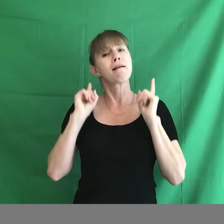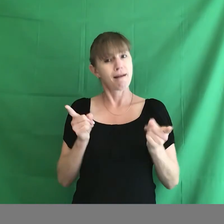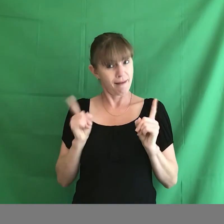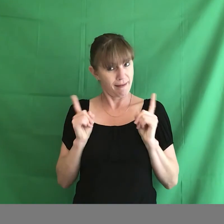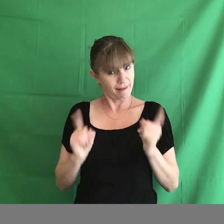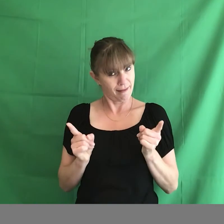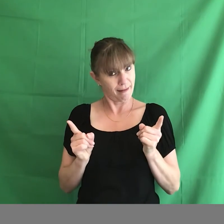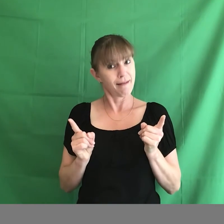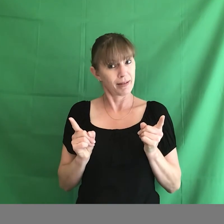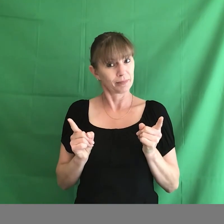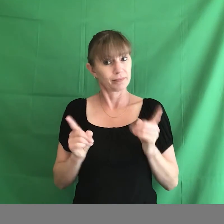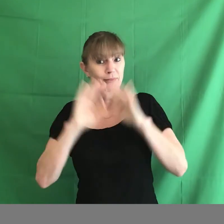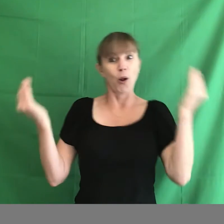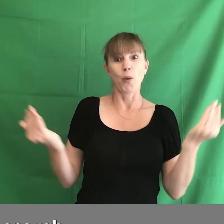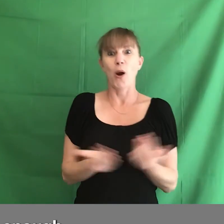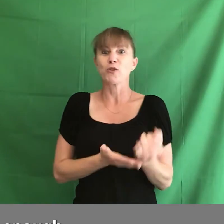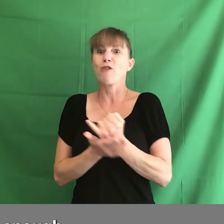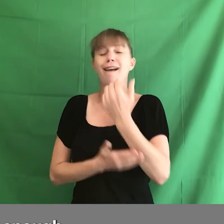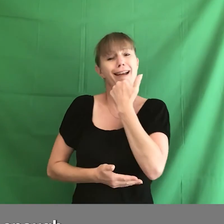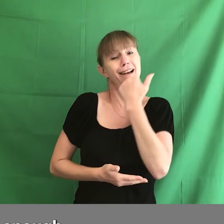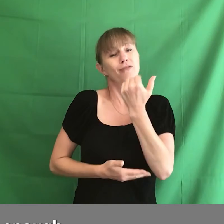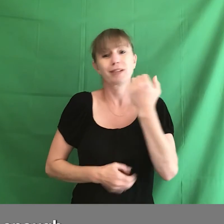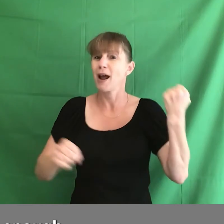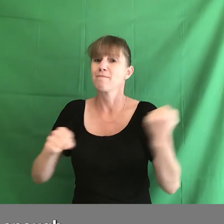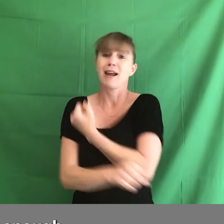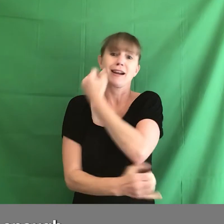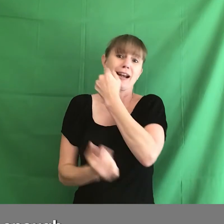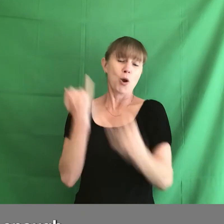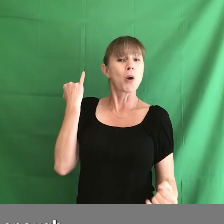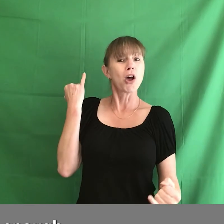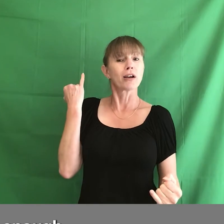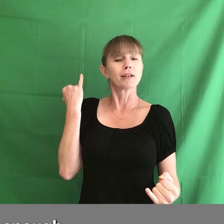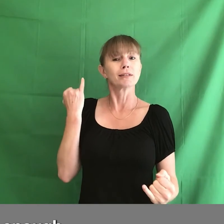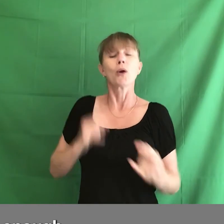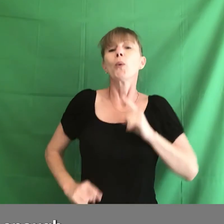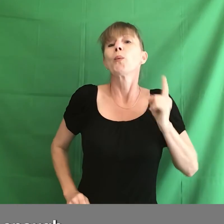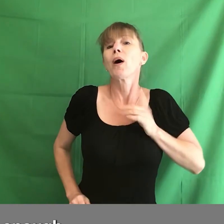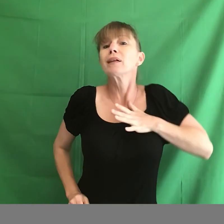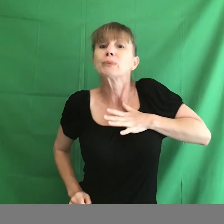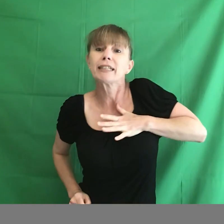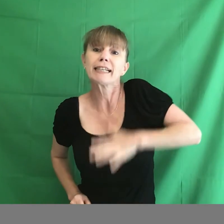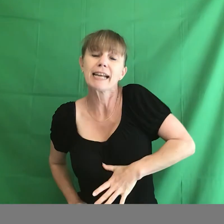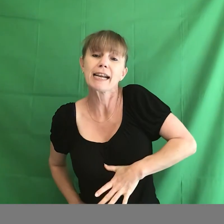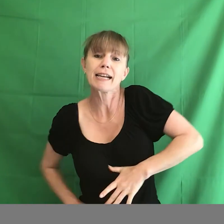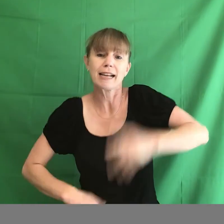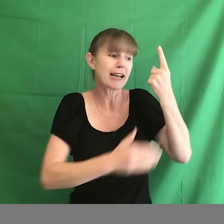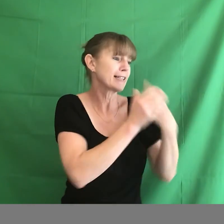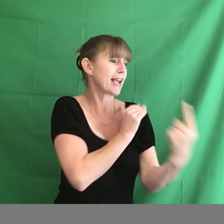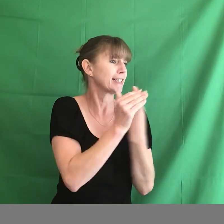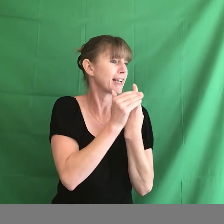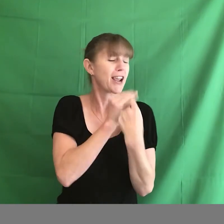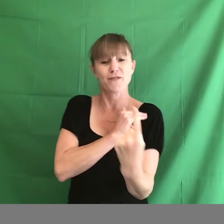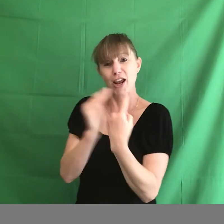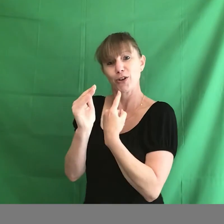to see. The world's grey enough without making it worse. What we need